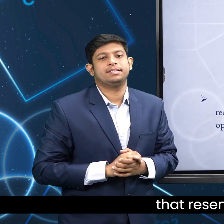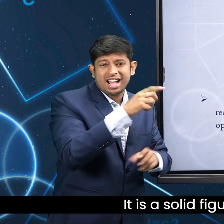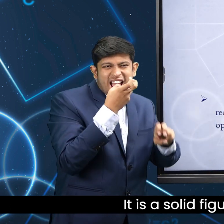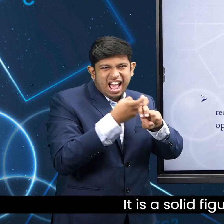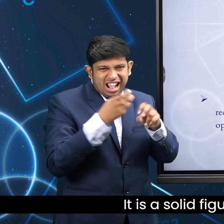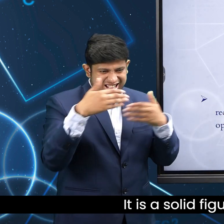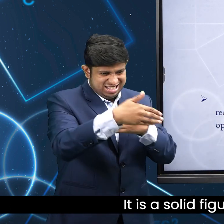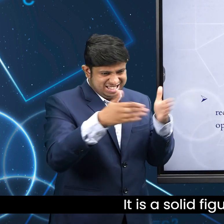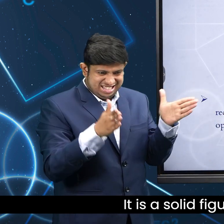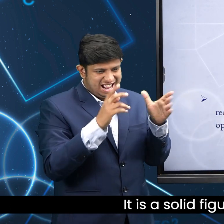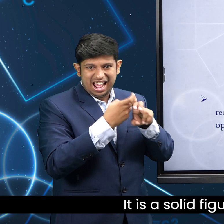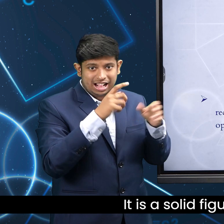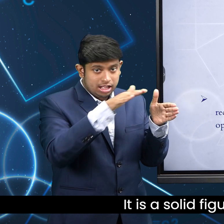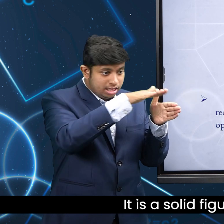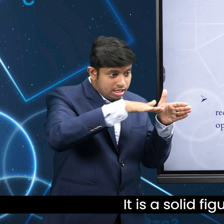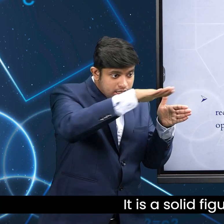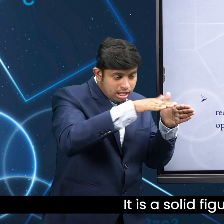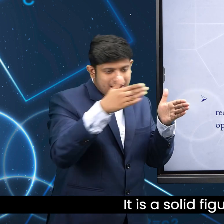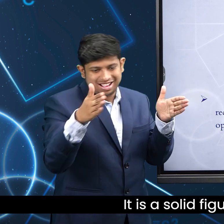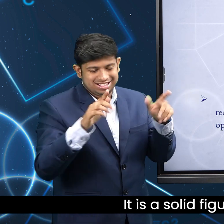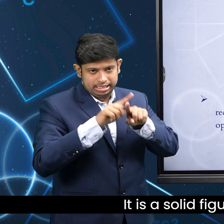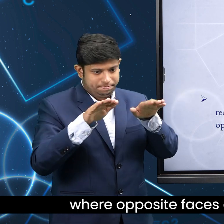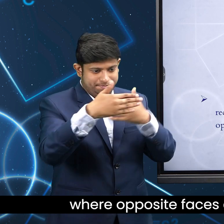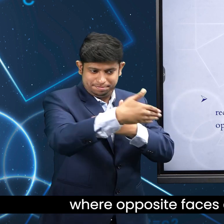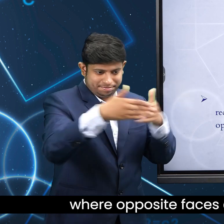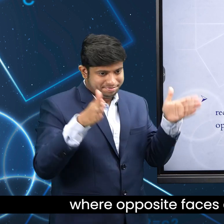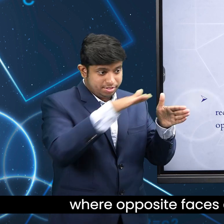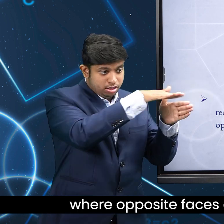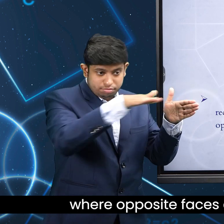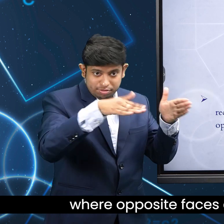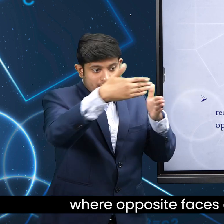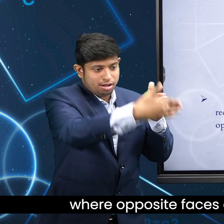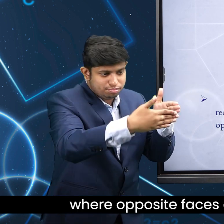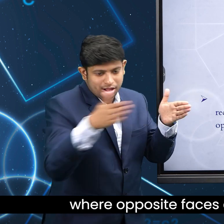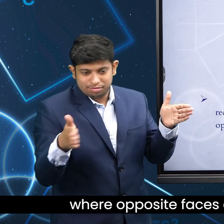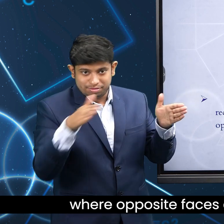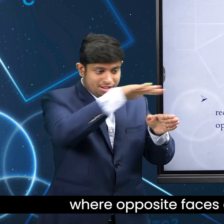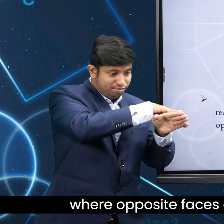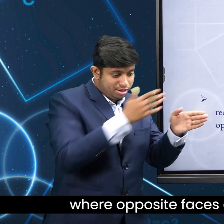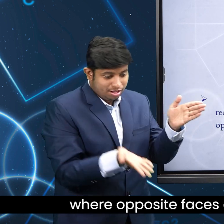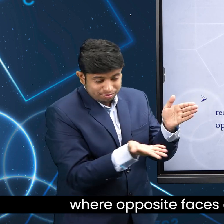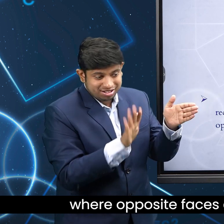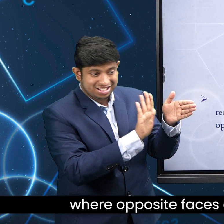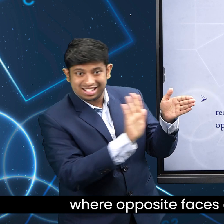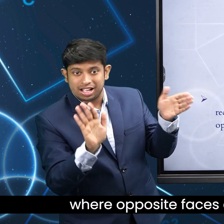It is a solid figure with 6 rectangular faces where opposite faces are equal and parallel to each other.